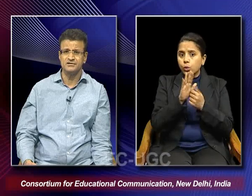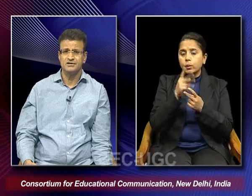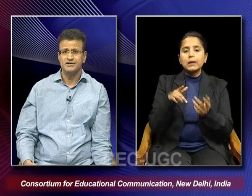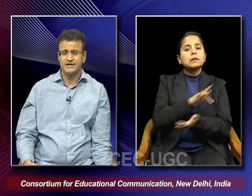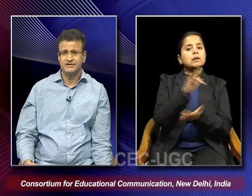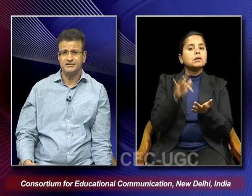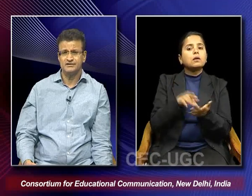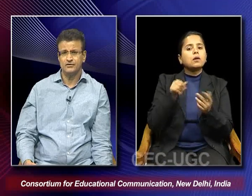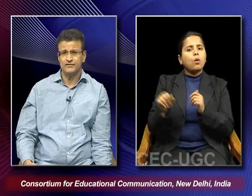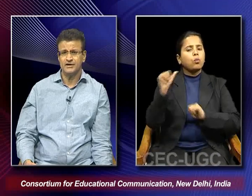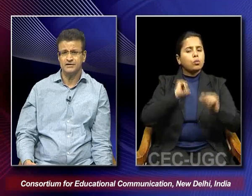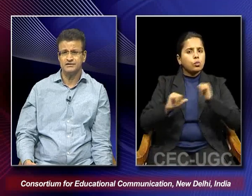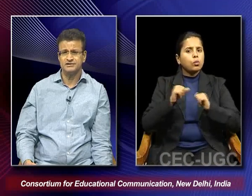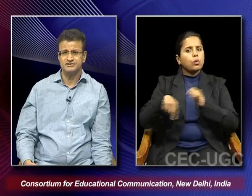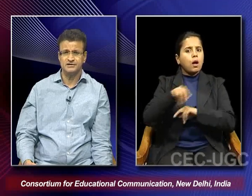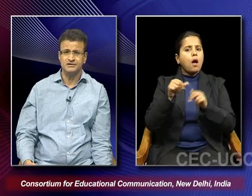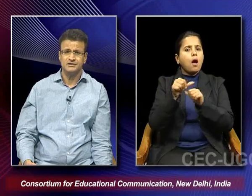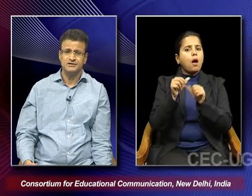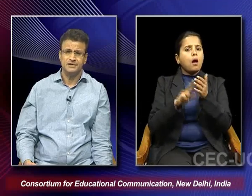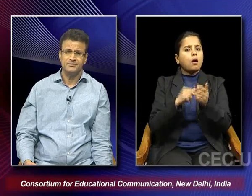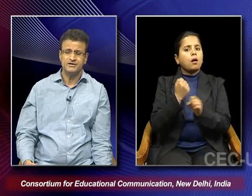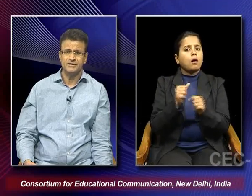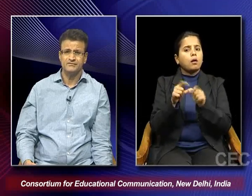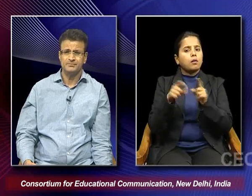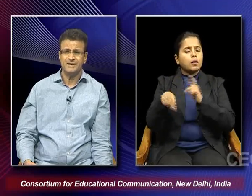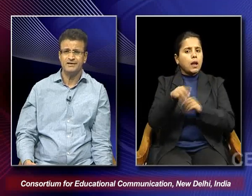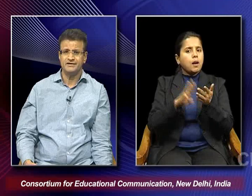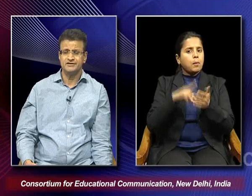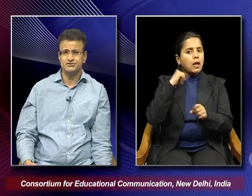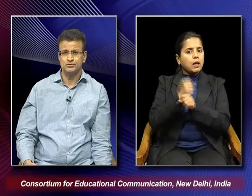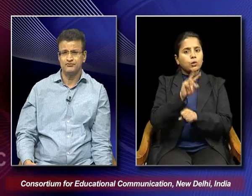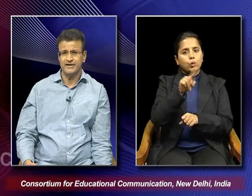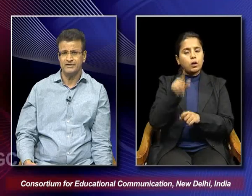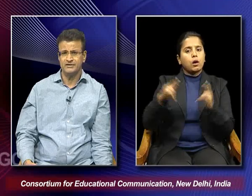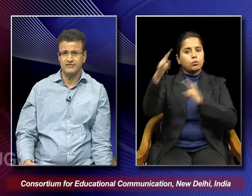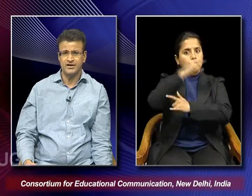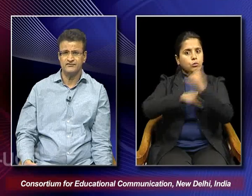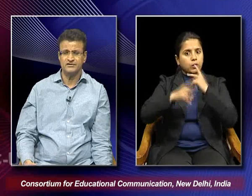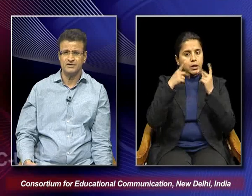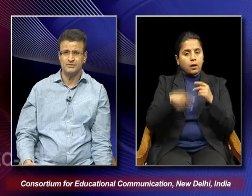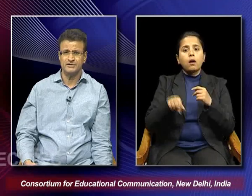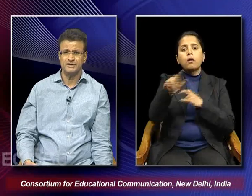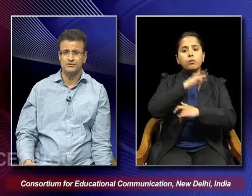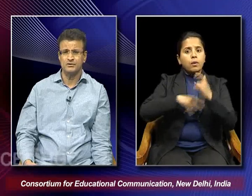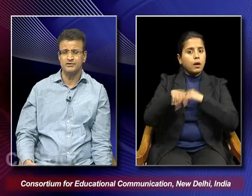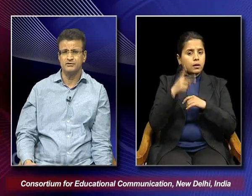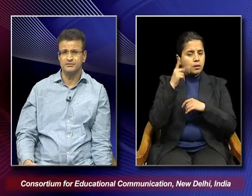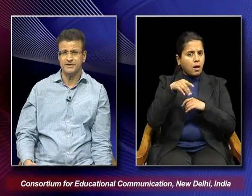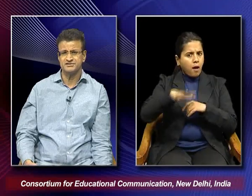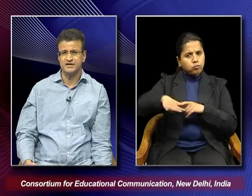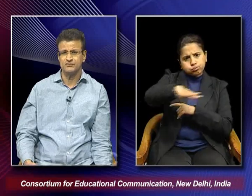central character of Angad is a MiG-21 pilot and is shown flying aircraft in ground attack role